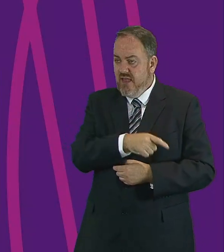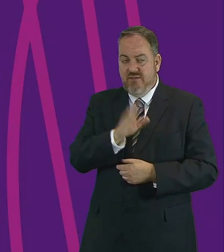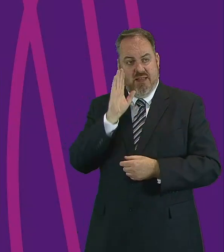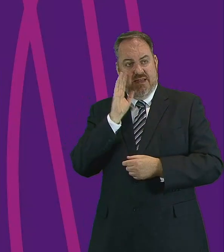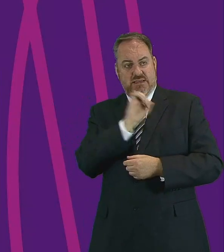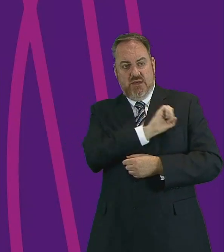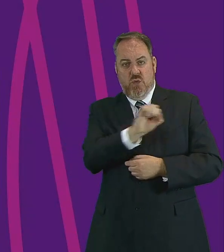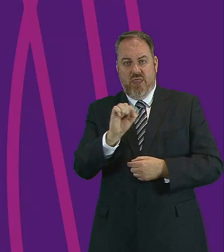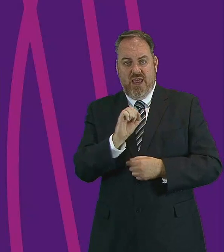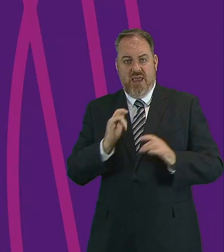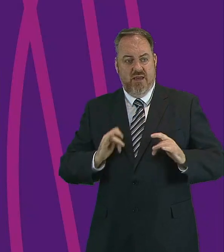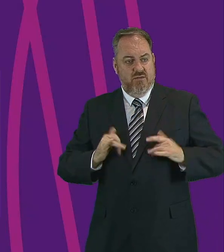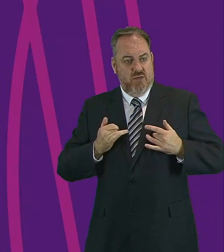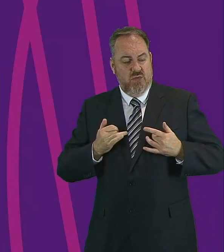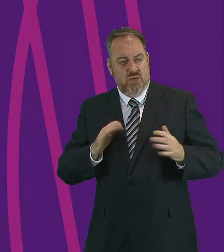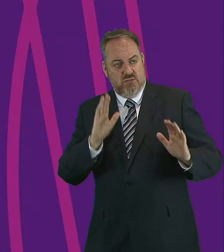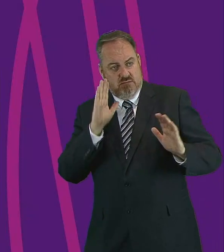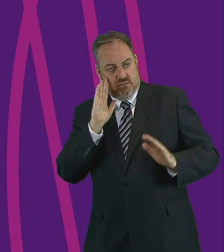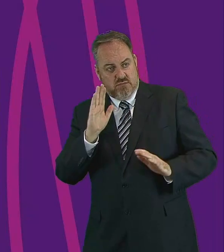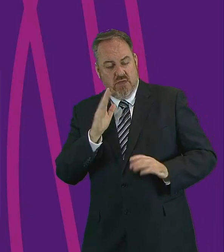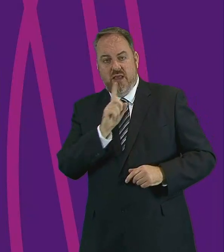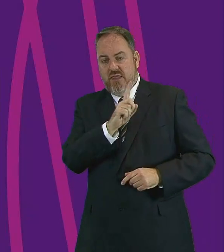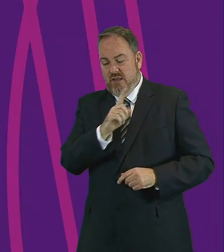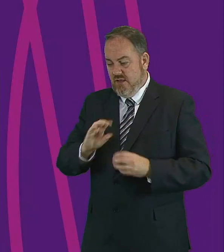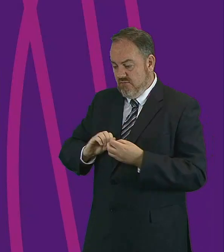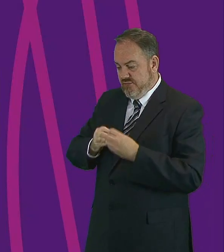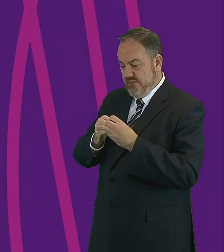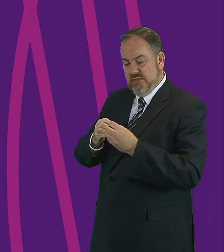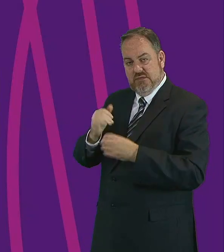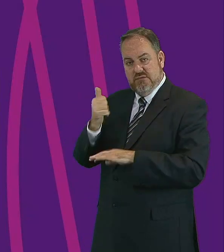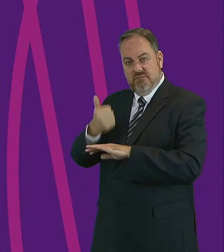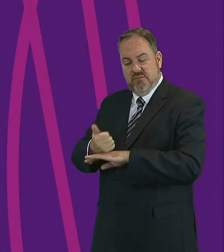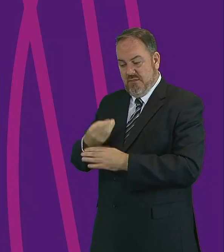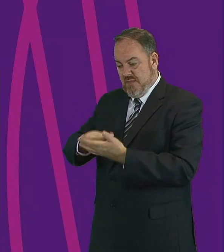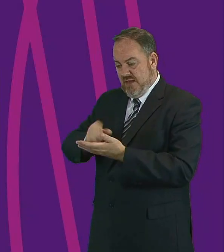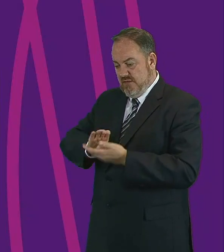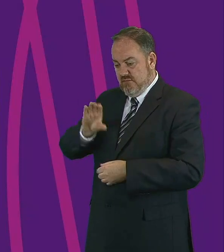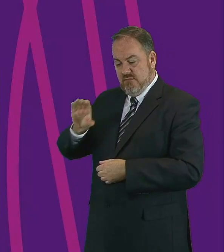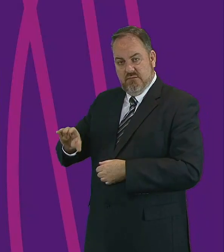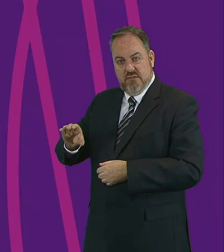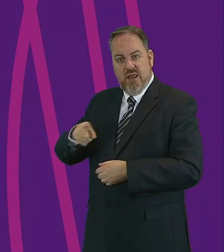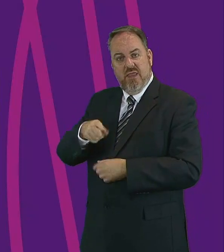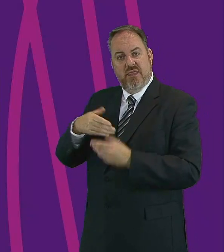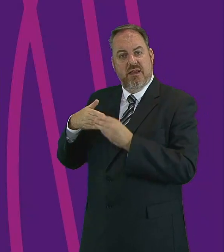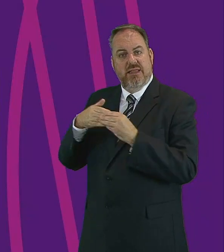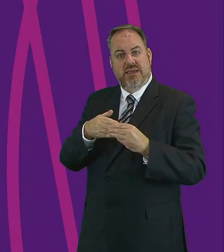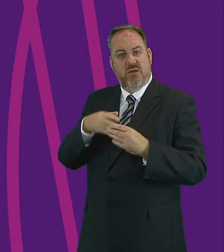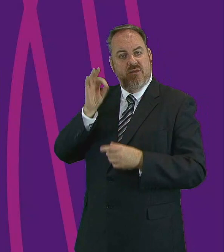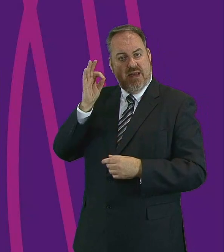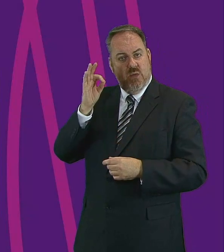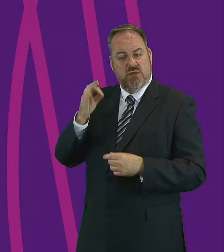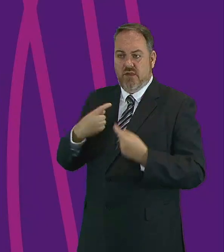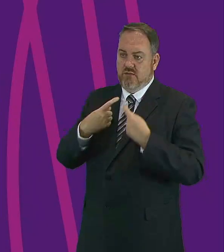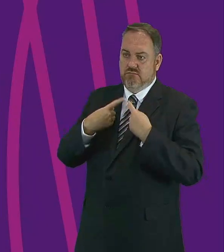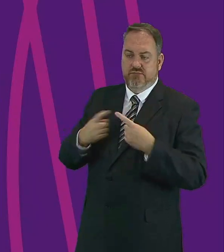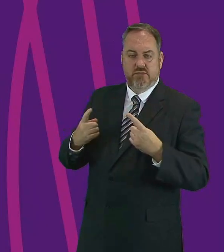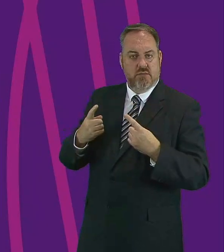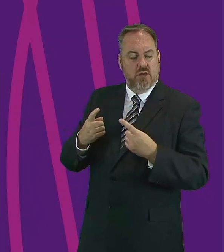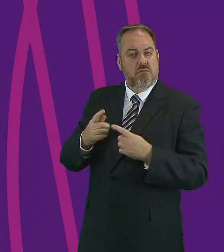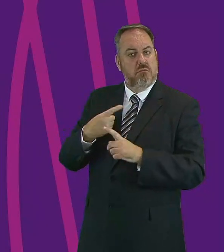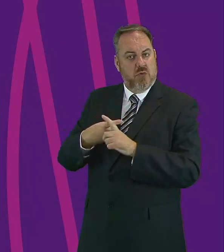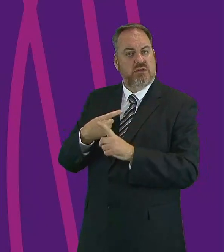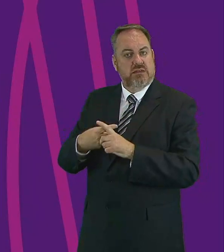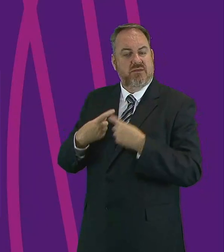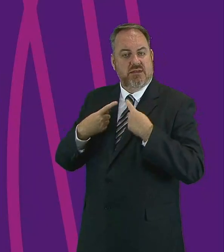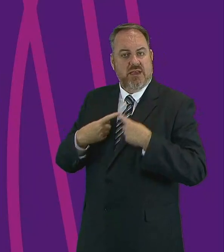and Jennifer Layden, the councillor responsible in the administration, has made a very, very welcome announcement today. These are difficult times.